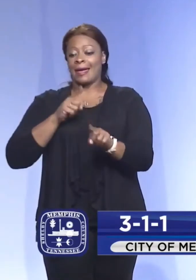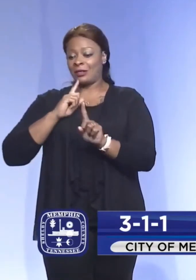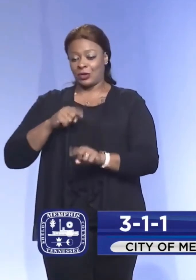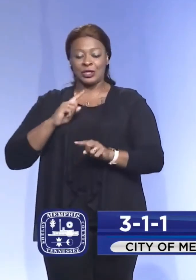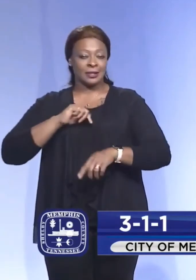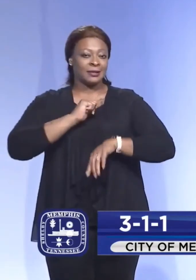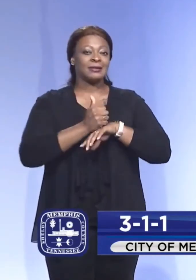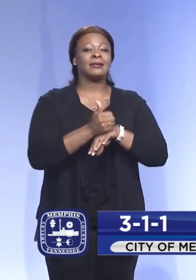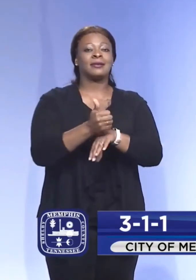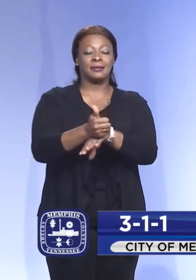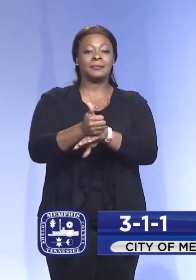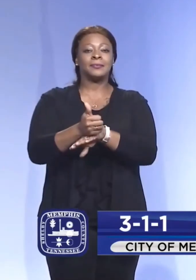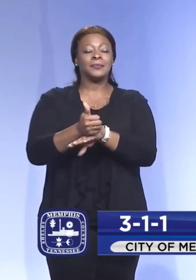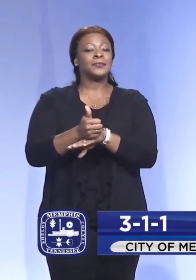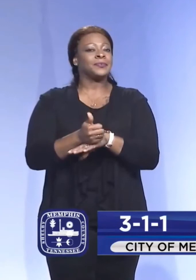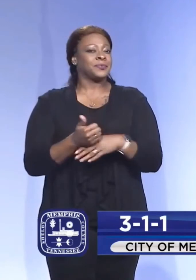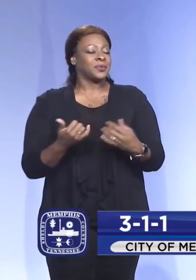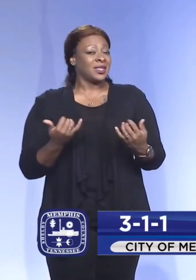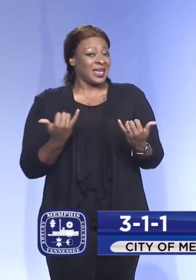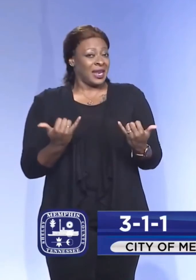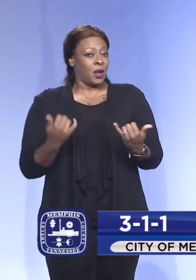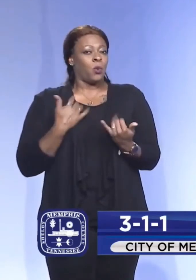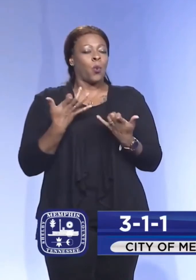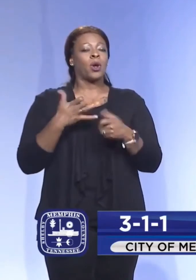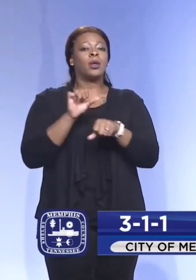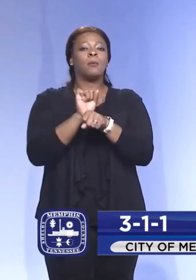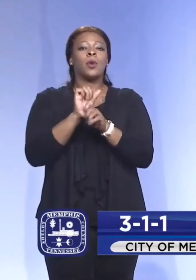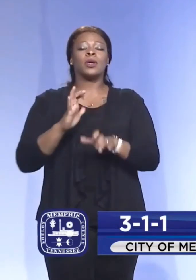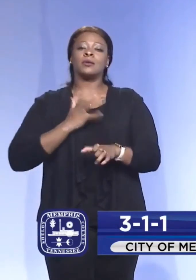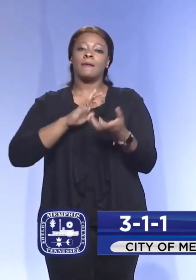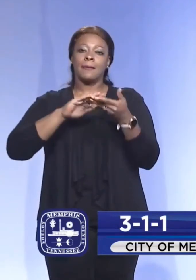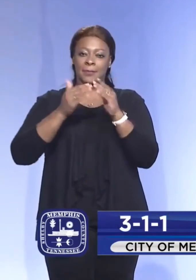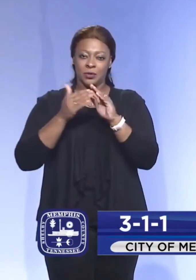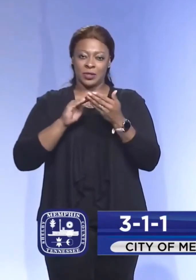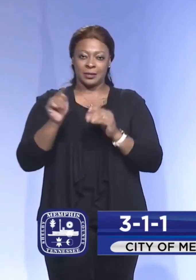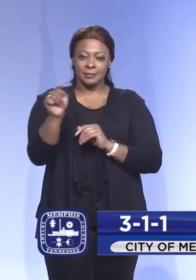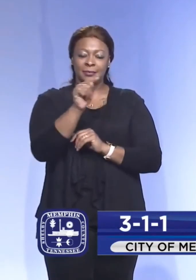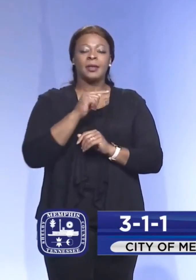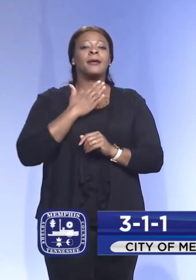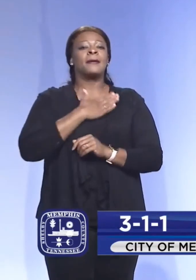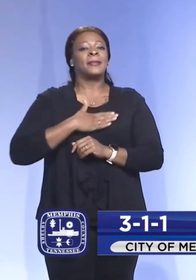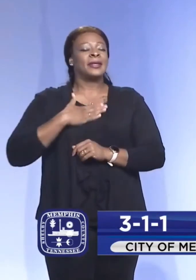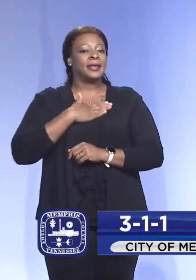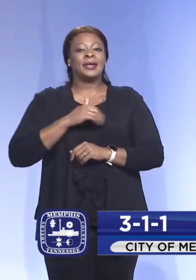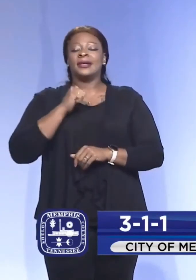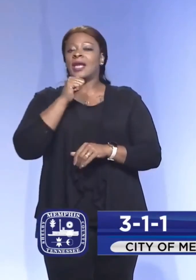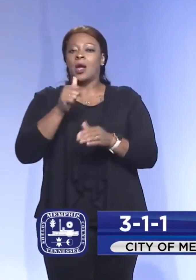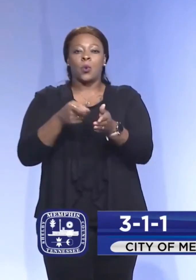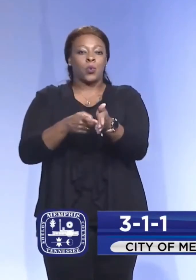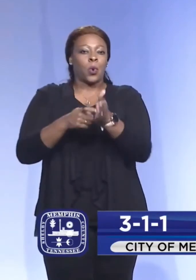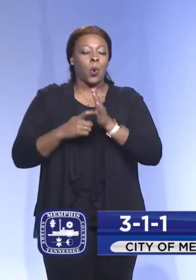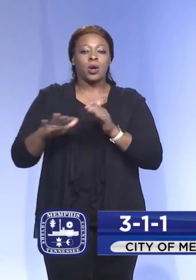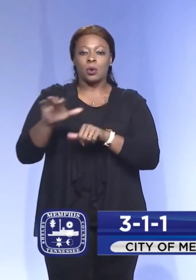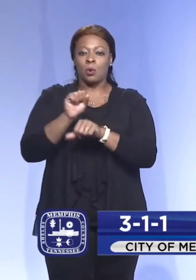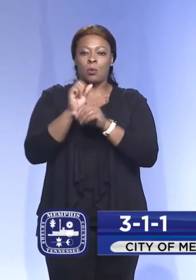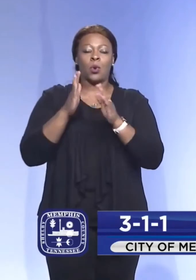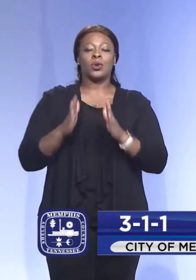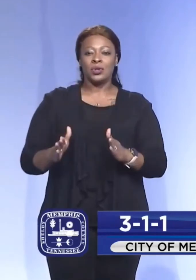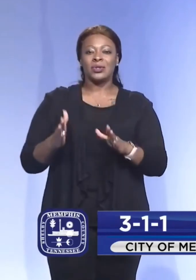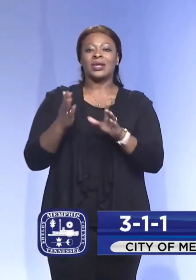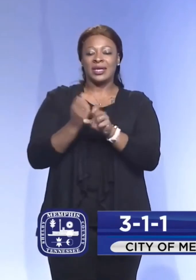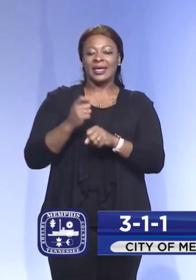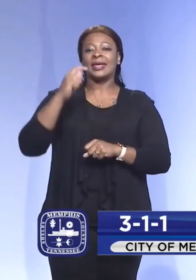place. In particular, we want to ask the employers of our community to please not require your employees to